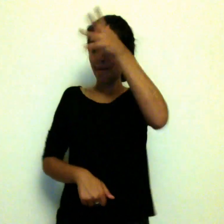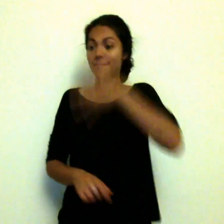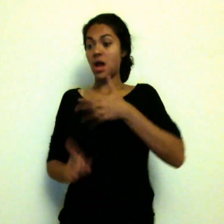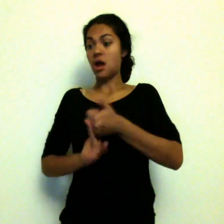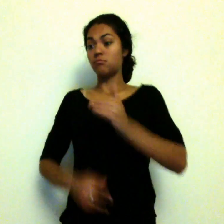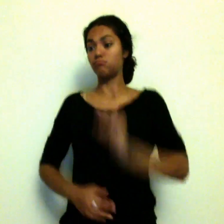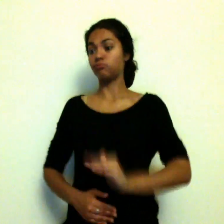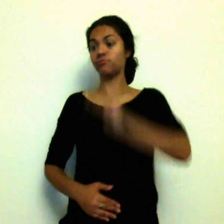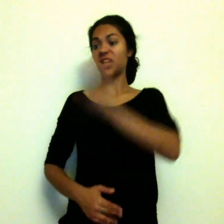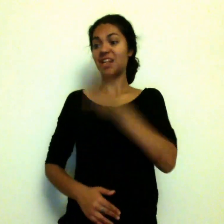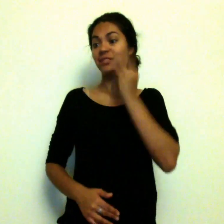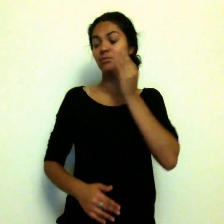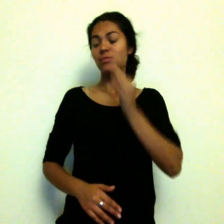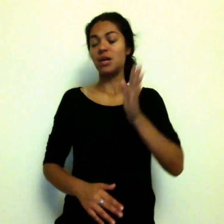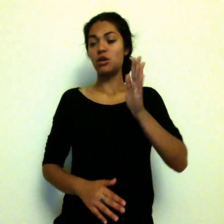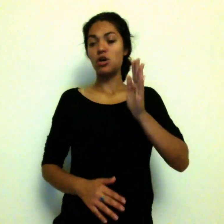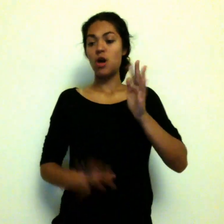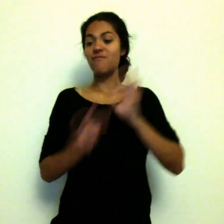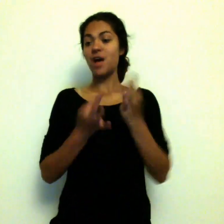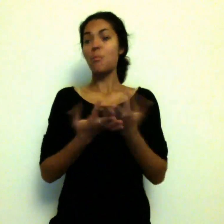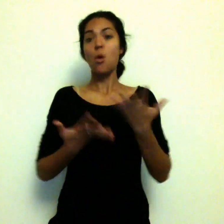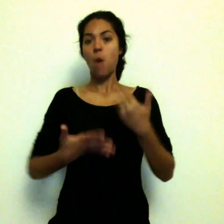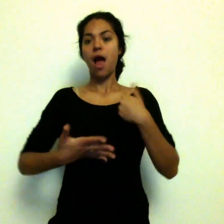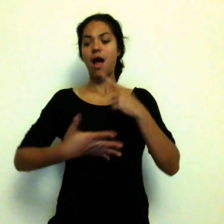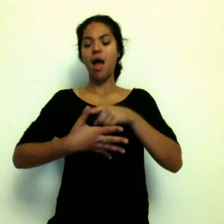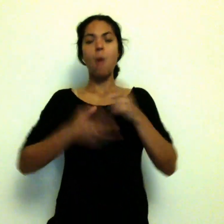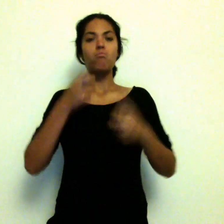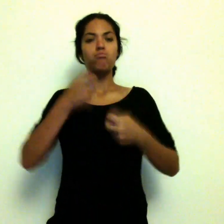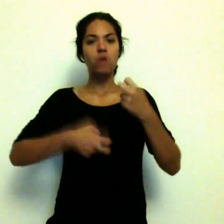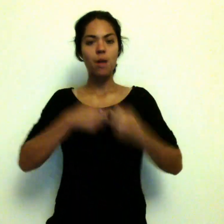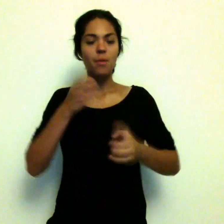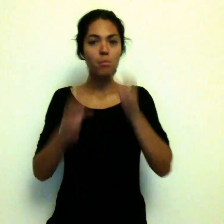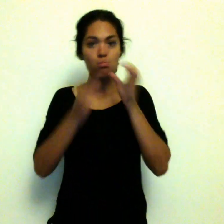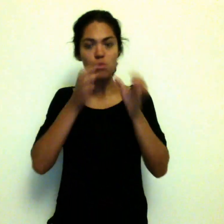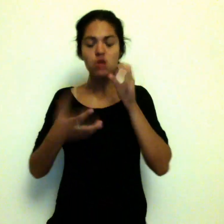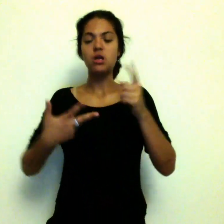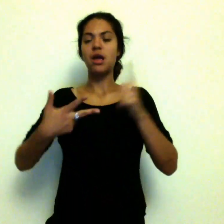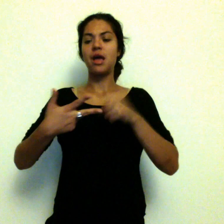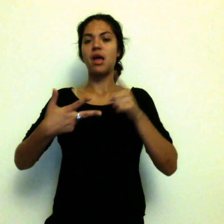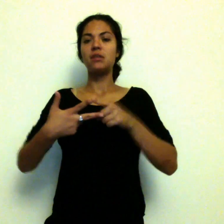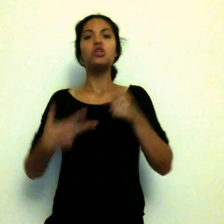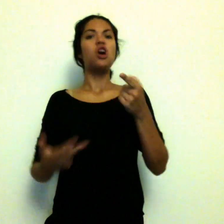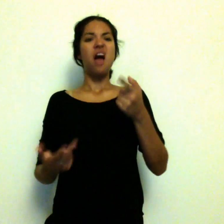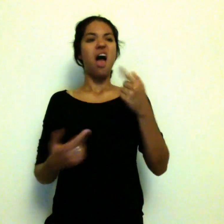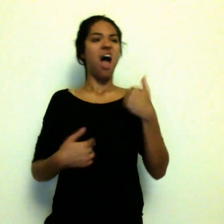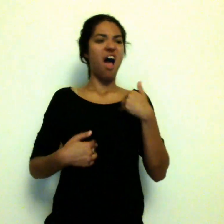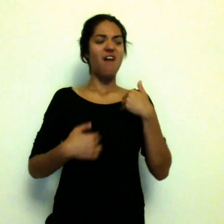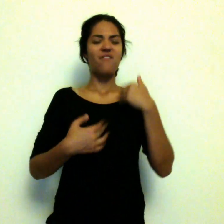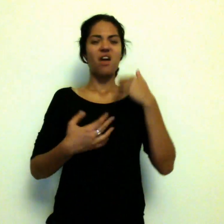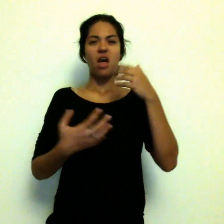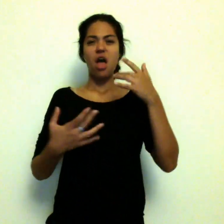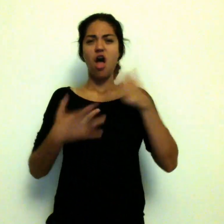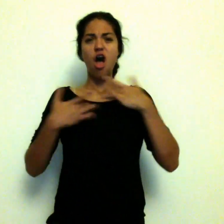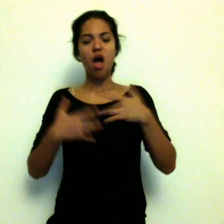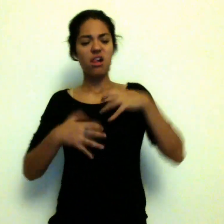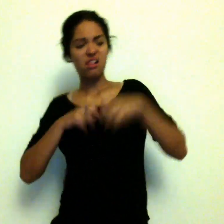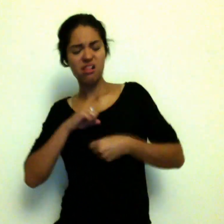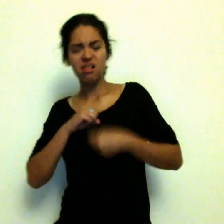with limited communication, a young man raised in a home with deceptive techniques to get ahead, it is